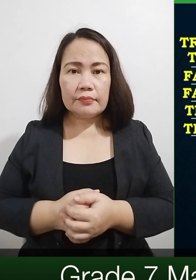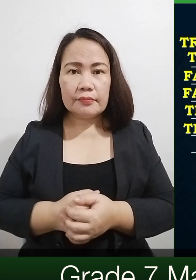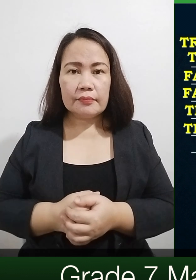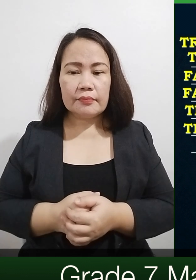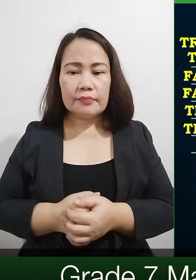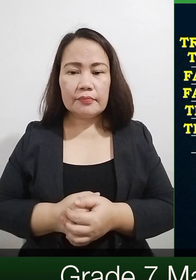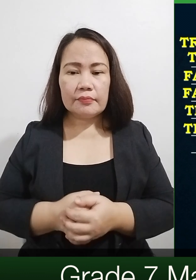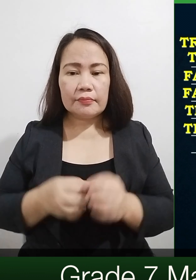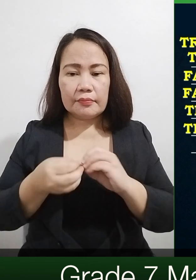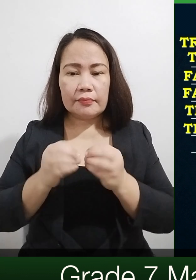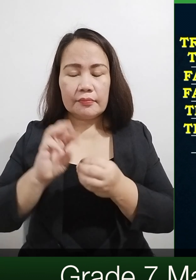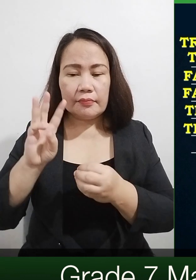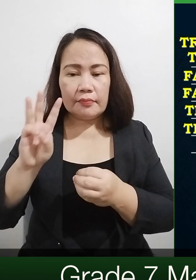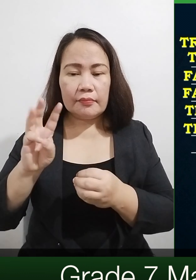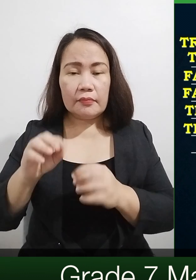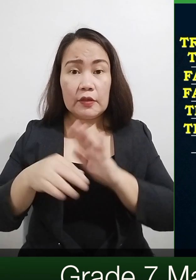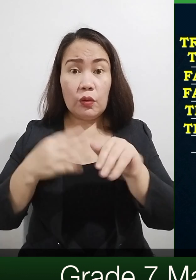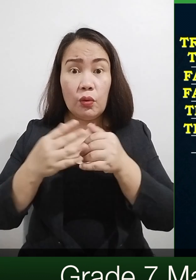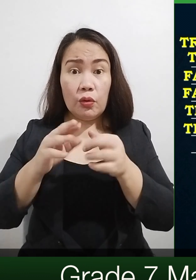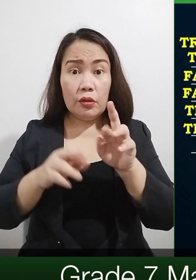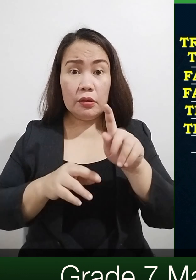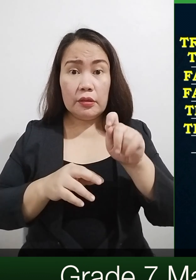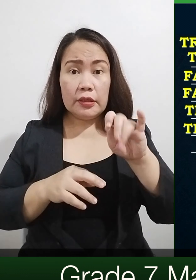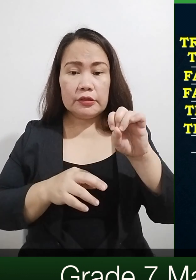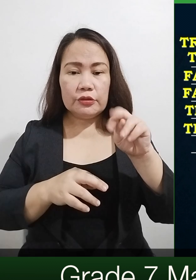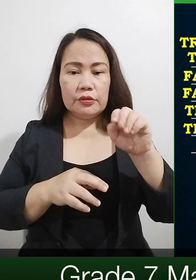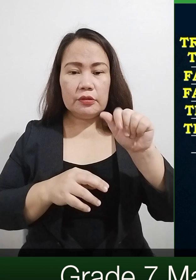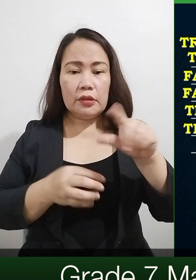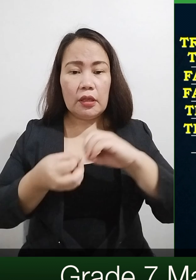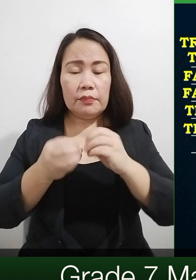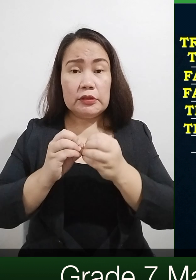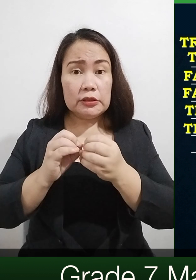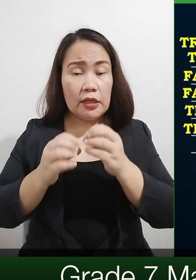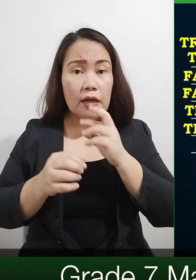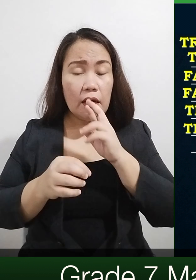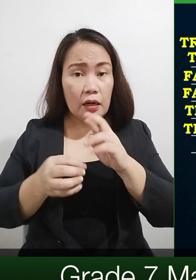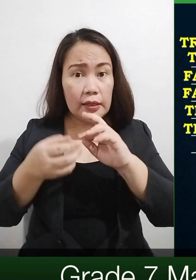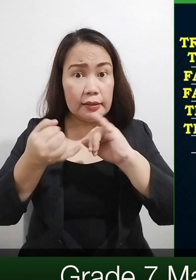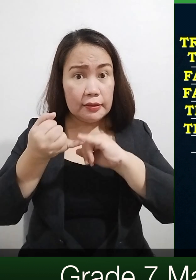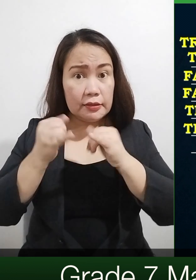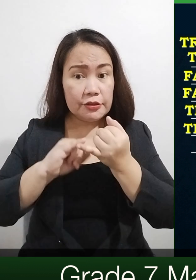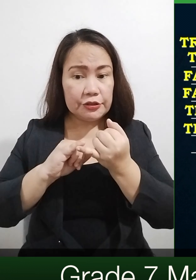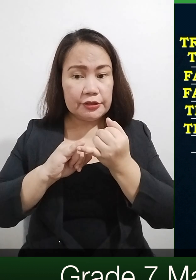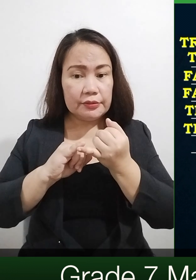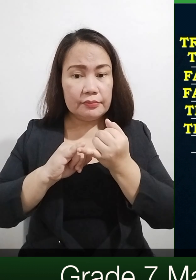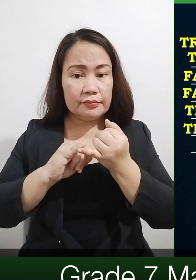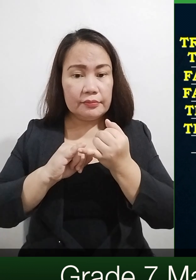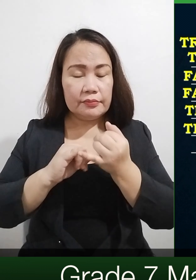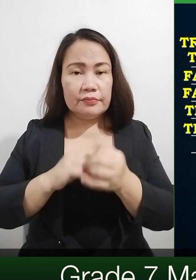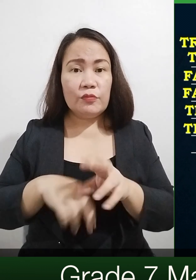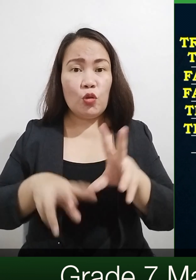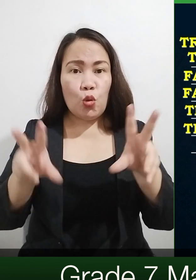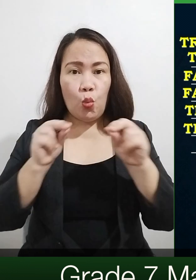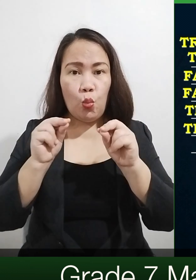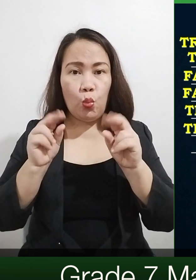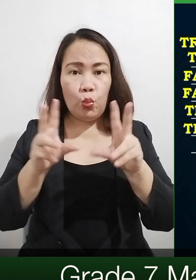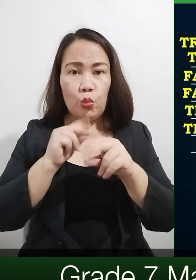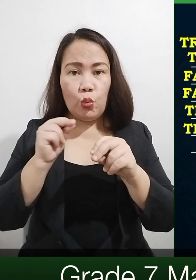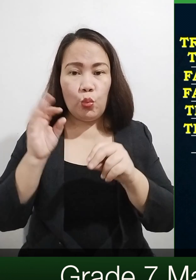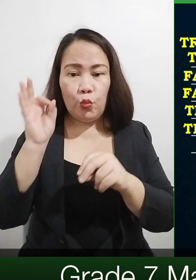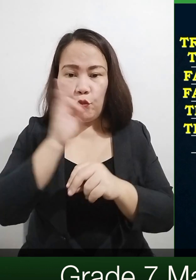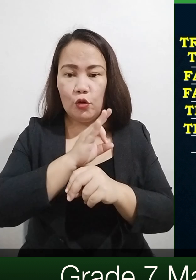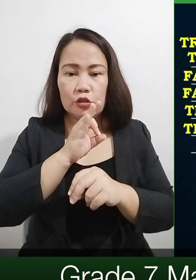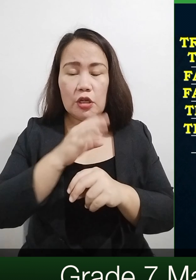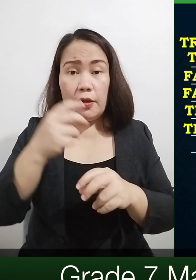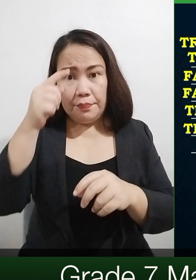integer. Next, all rational numbers are integers. Lahat ba ng rational numbers are integers? No, because we